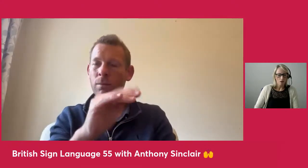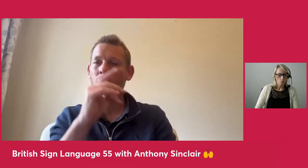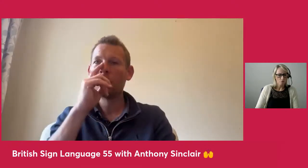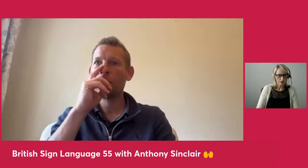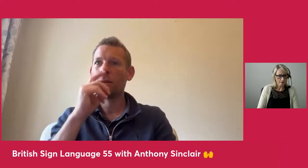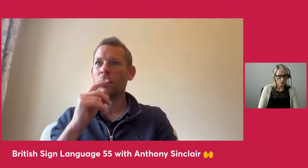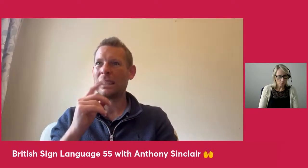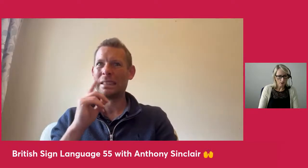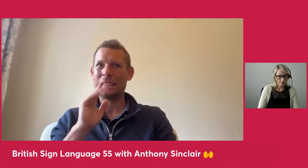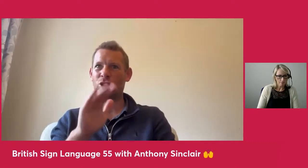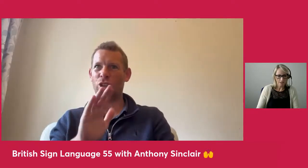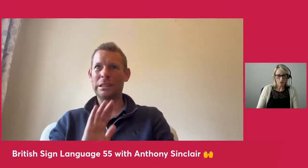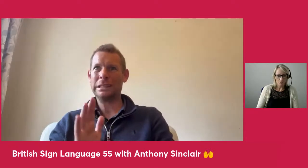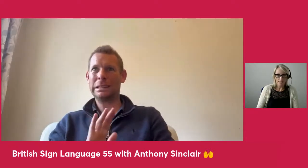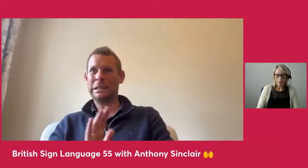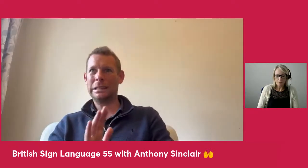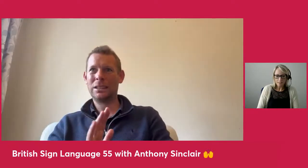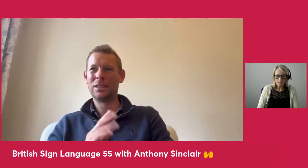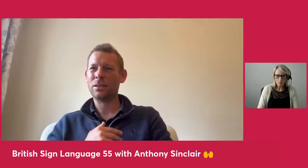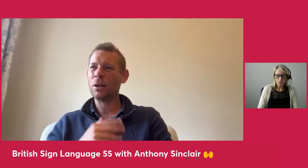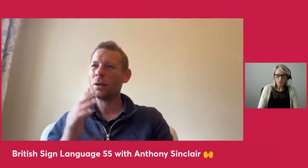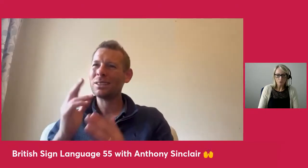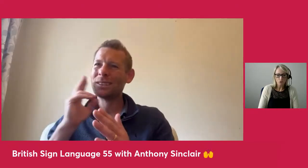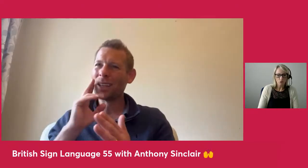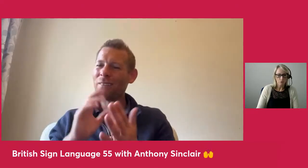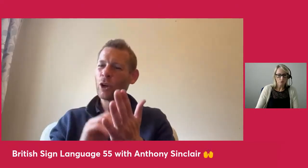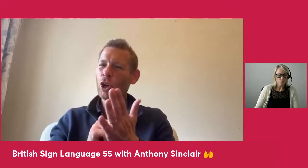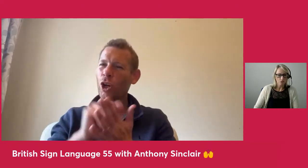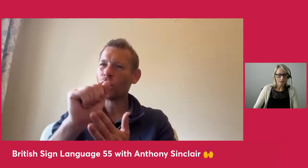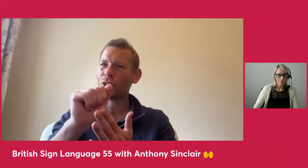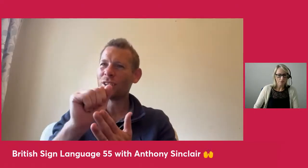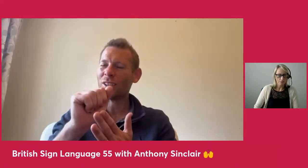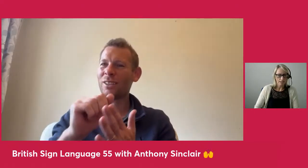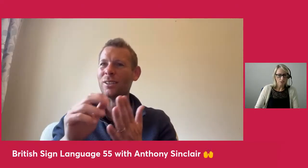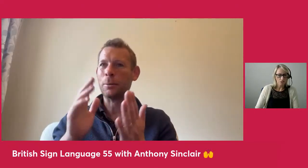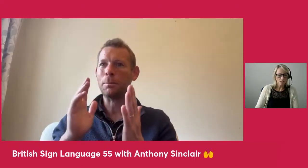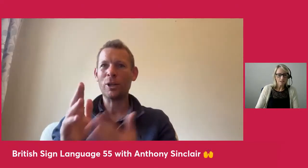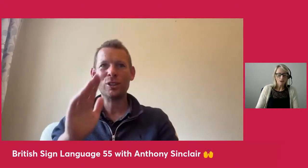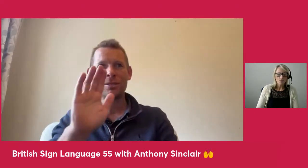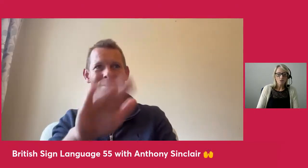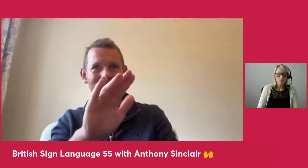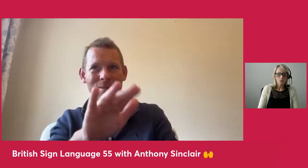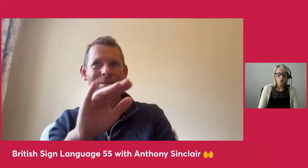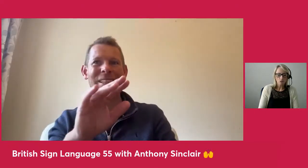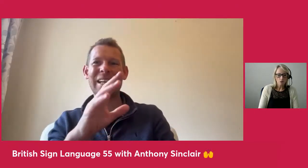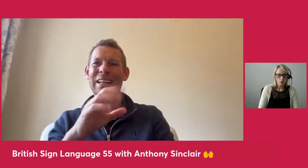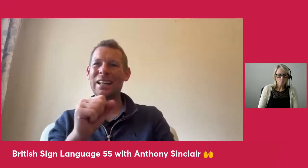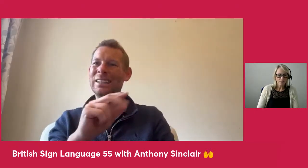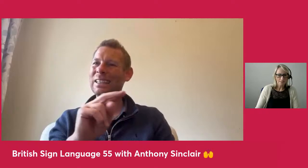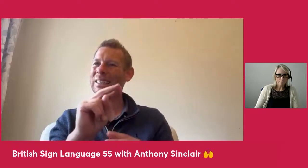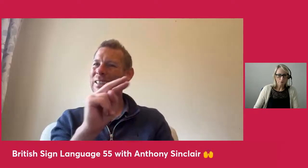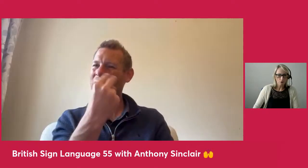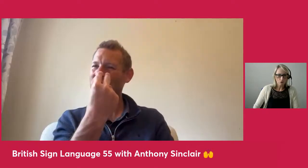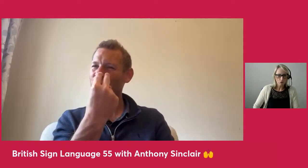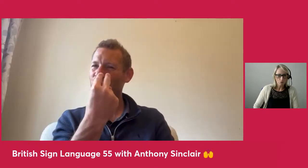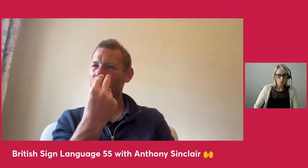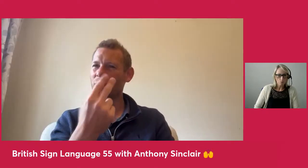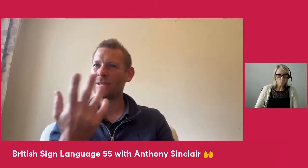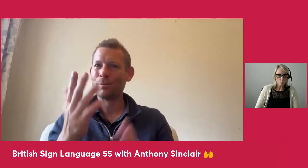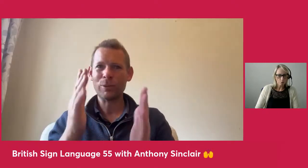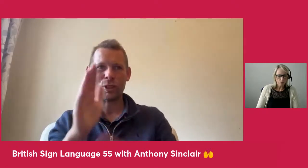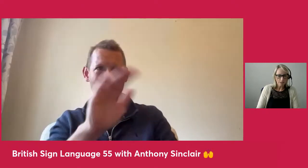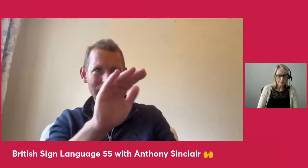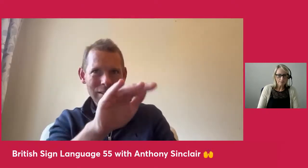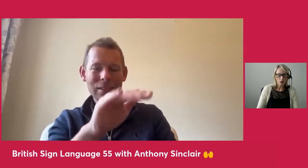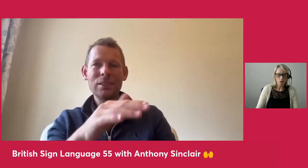people were very unaware that they could tap a deaf person on the shoulder to get their attention. So we talked a lot about deaf culture and what